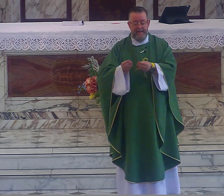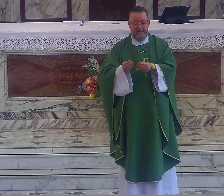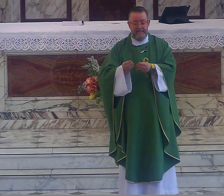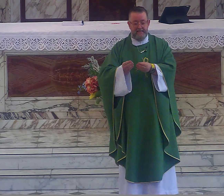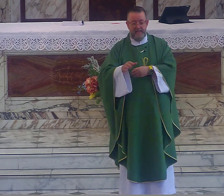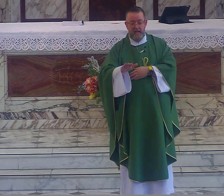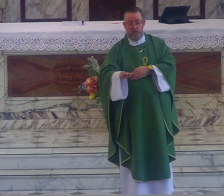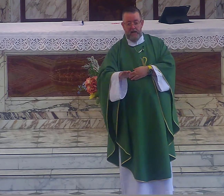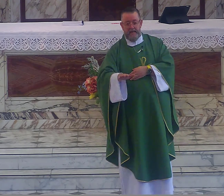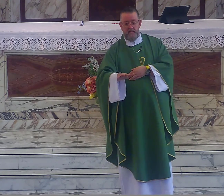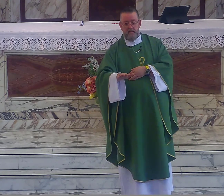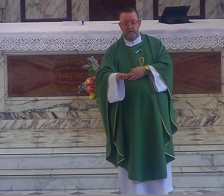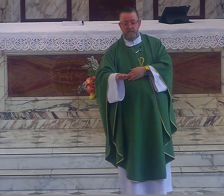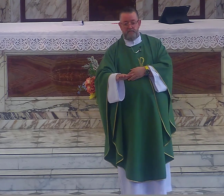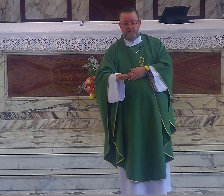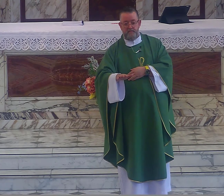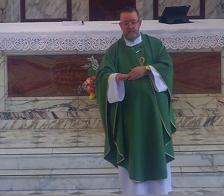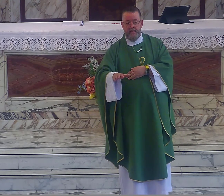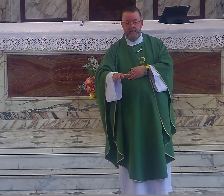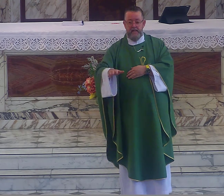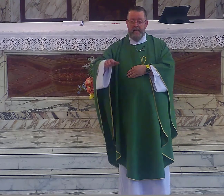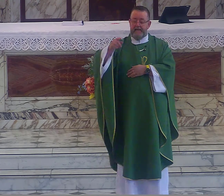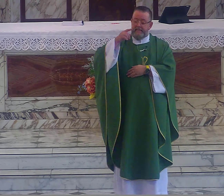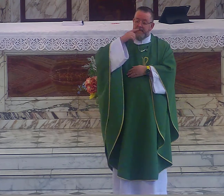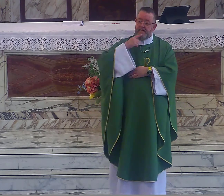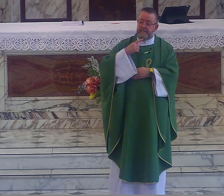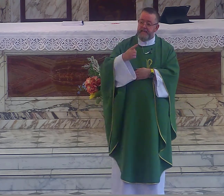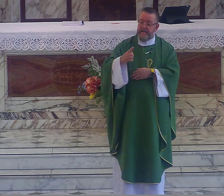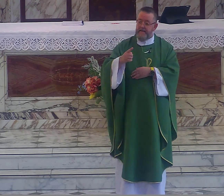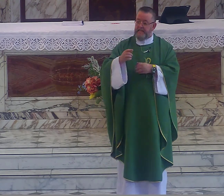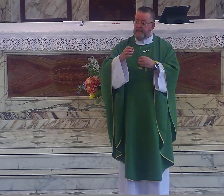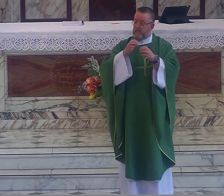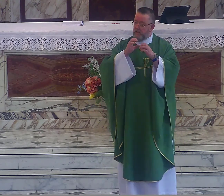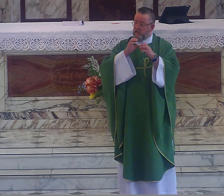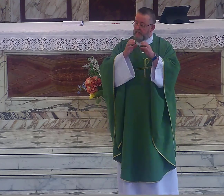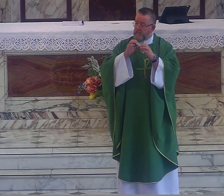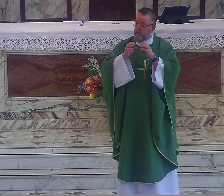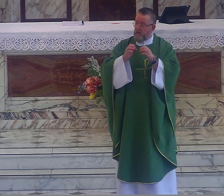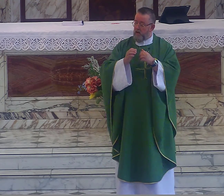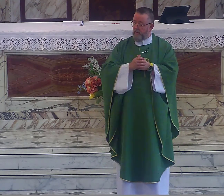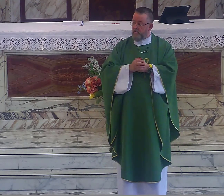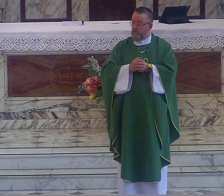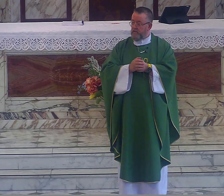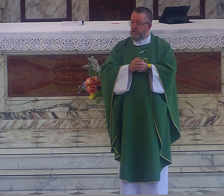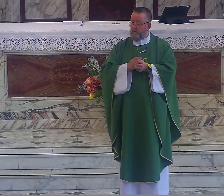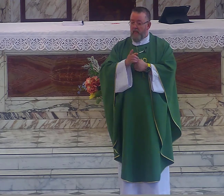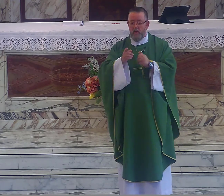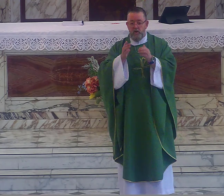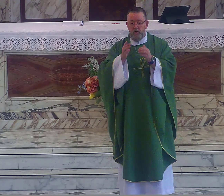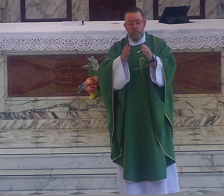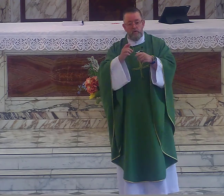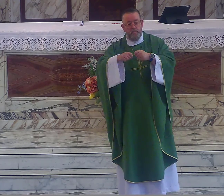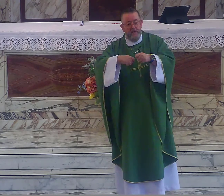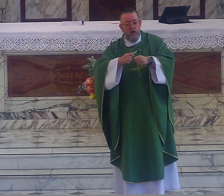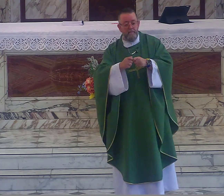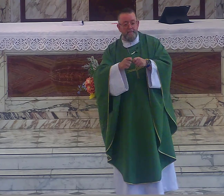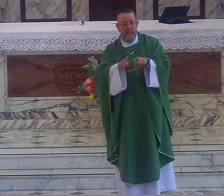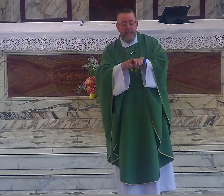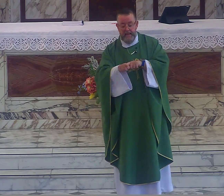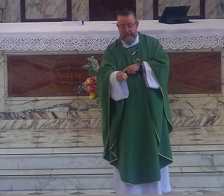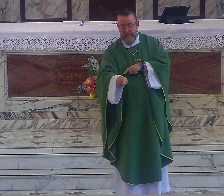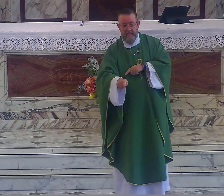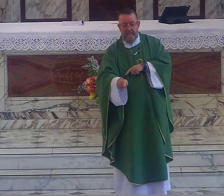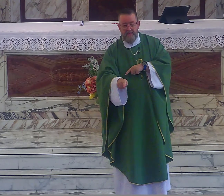Jesus takes a child and he says to his apostles, you must